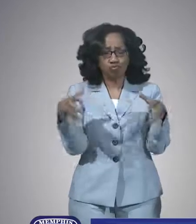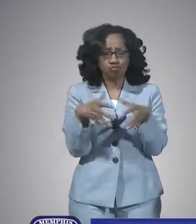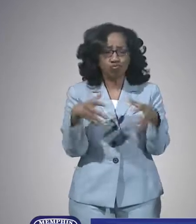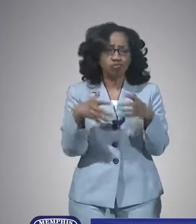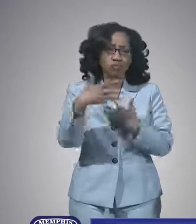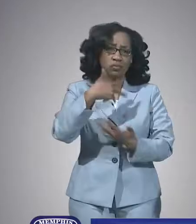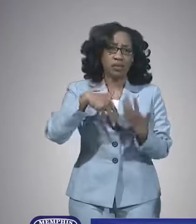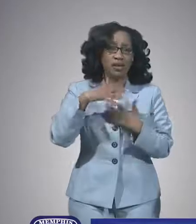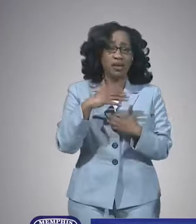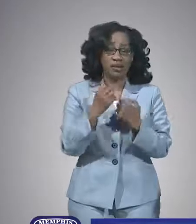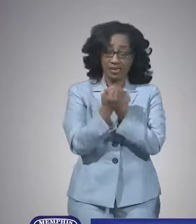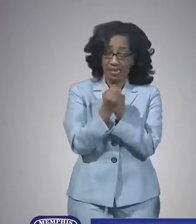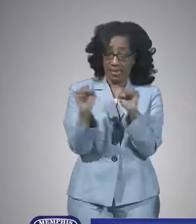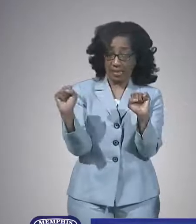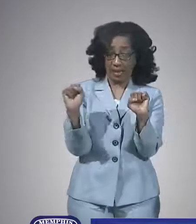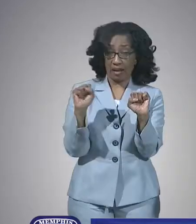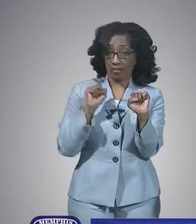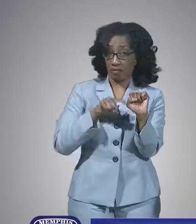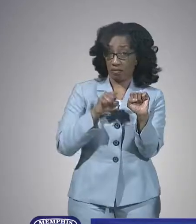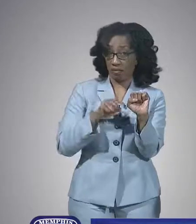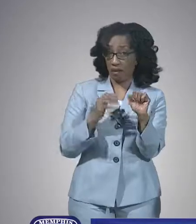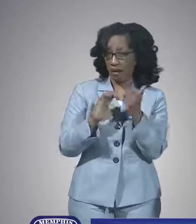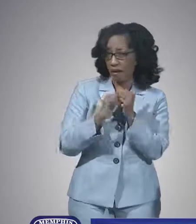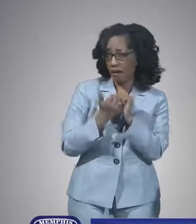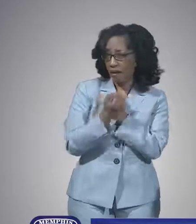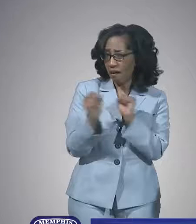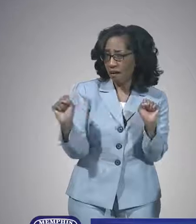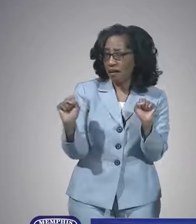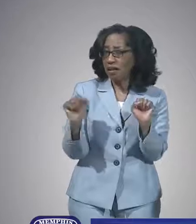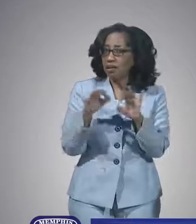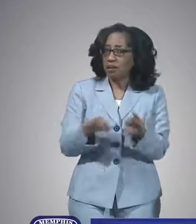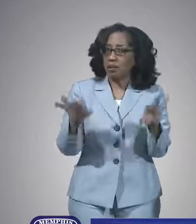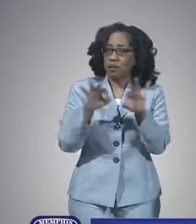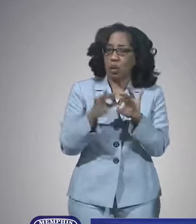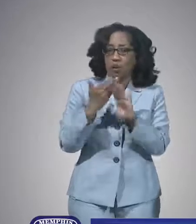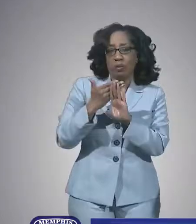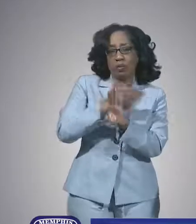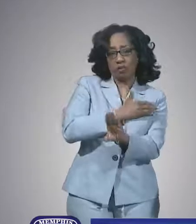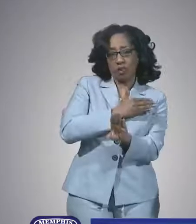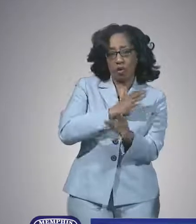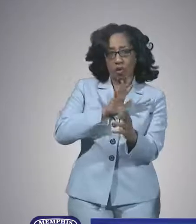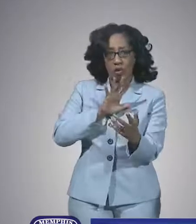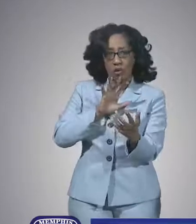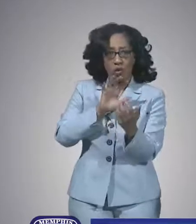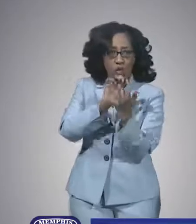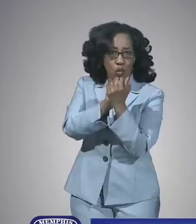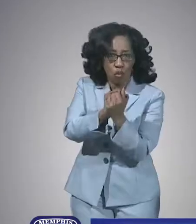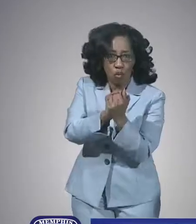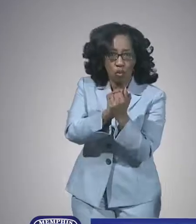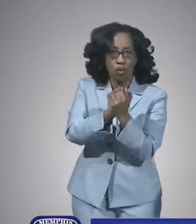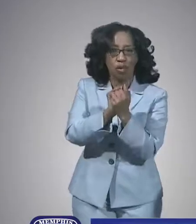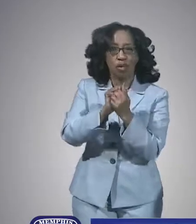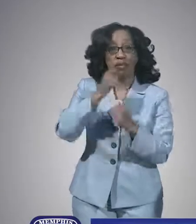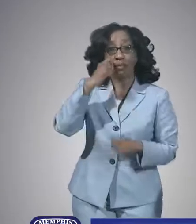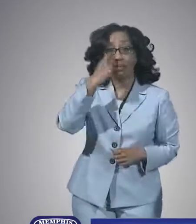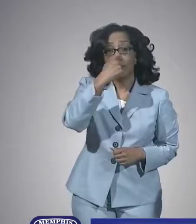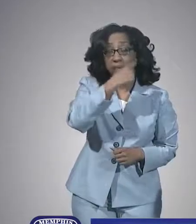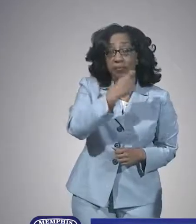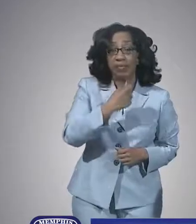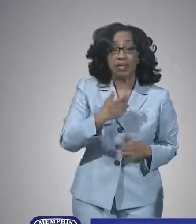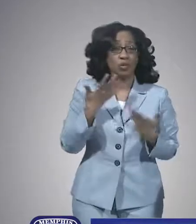so much safer if you know the status of everyone that you're going to be gathering with. with, and so that you can prevent